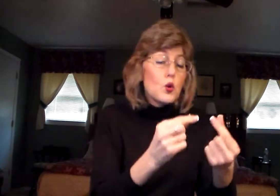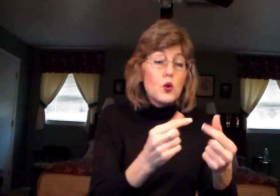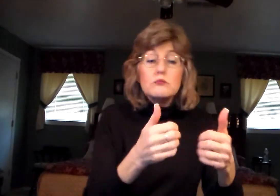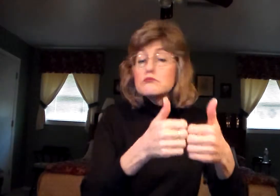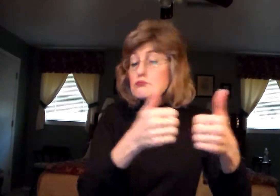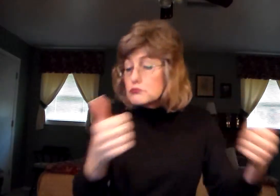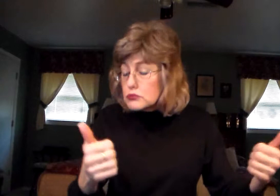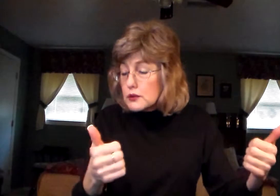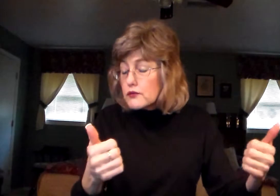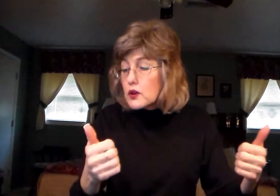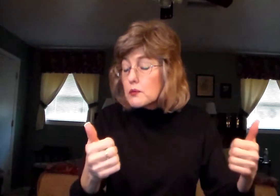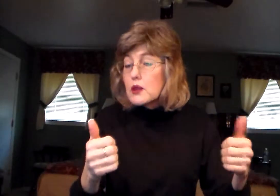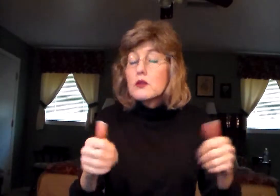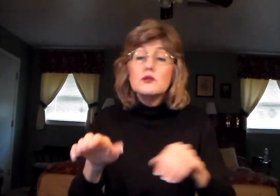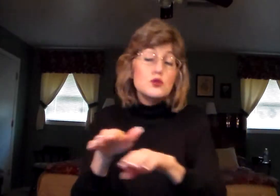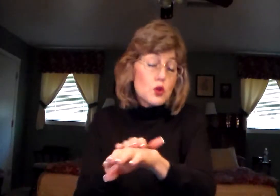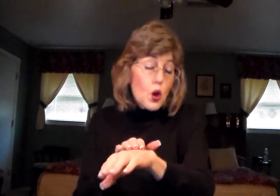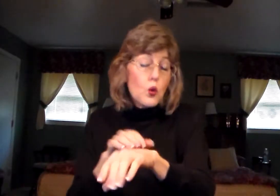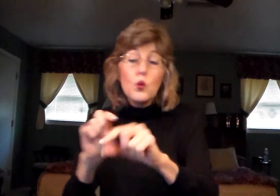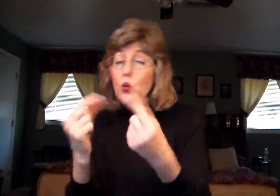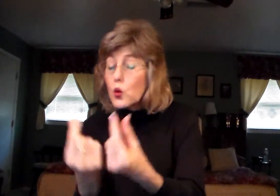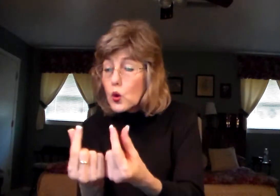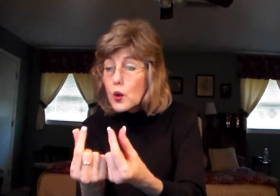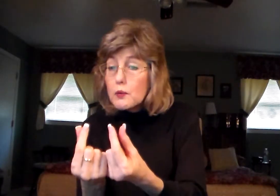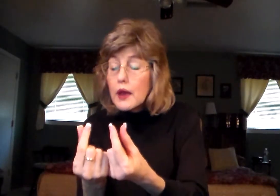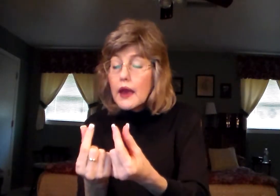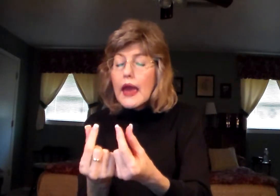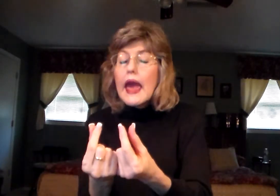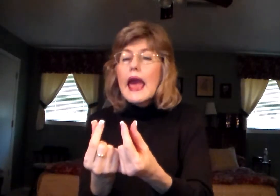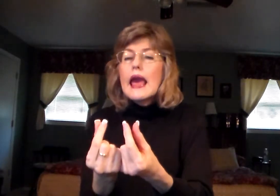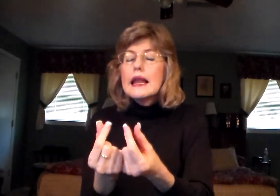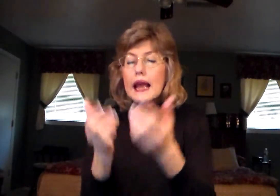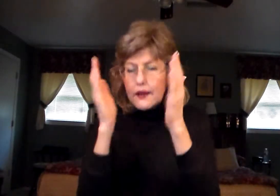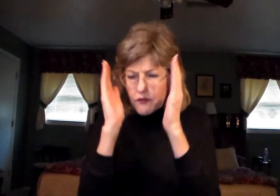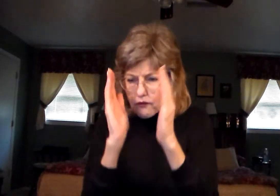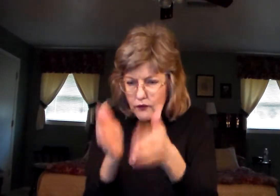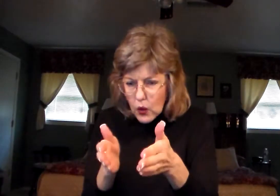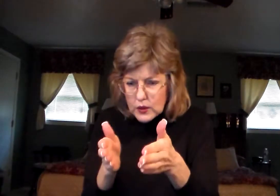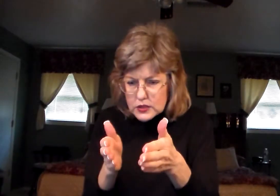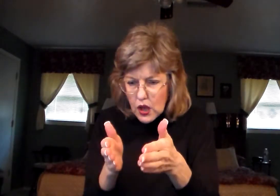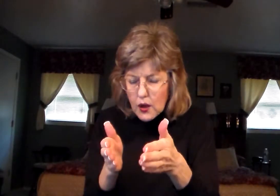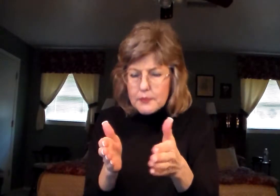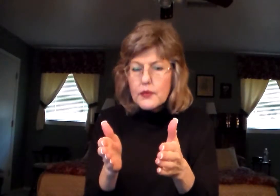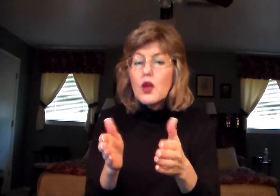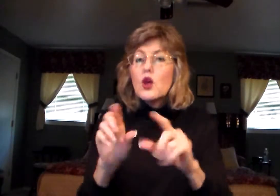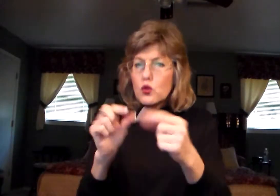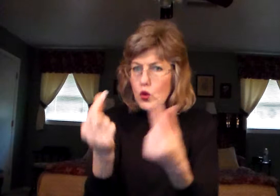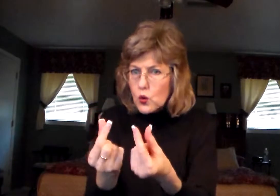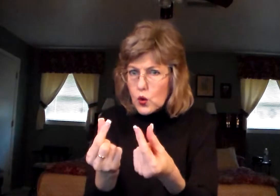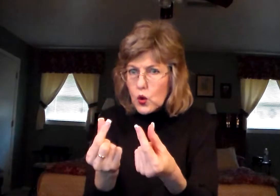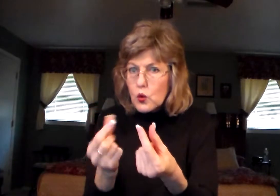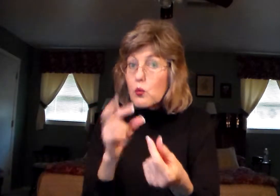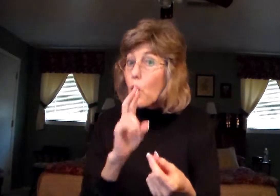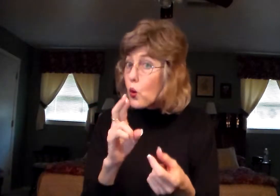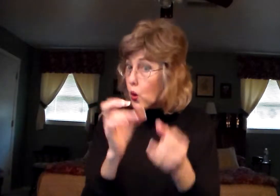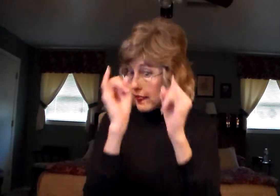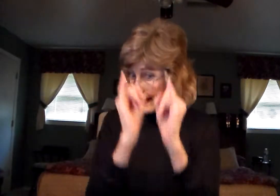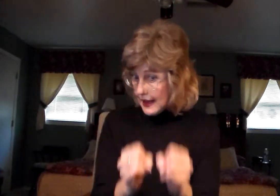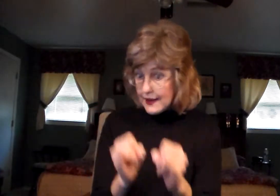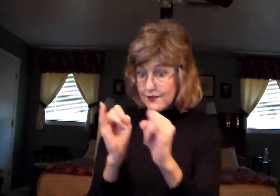those groups that are faster, or those groups that are slower and need more individual attention, and I can spend now much